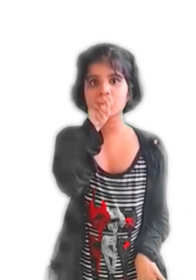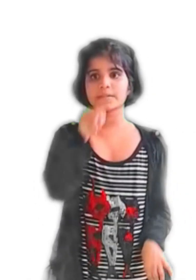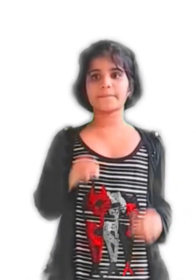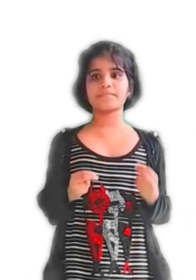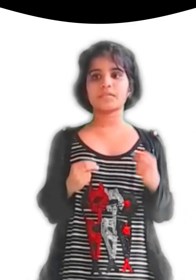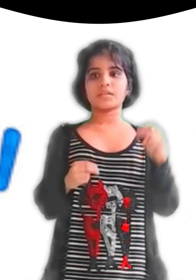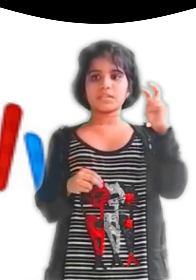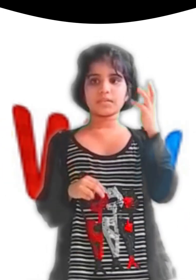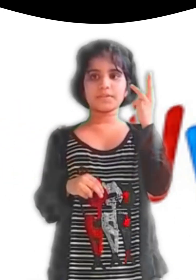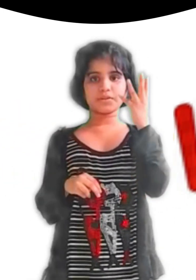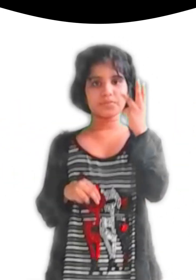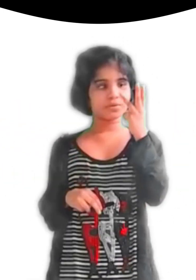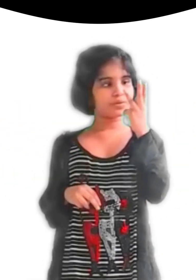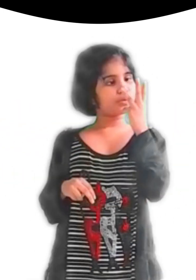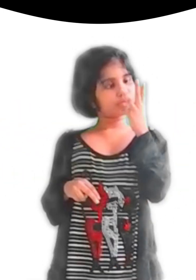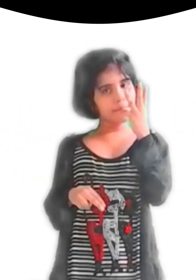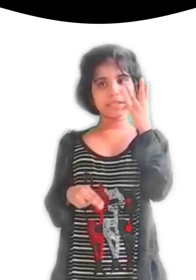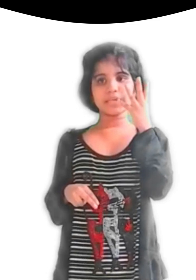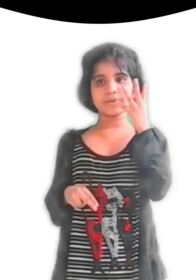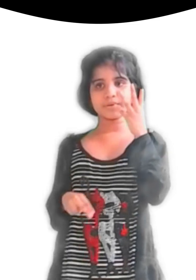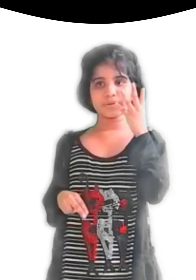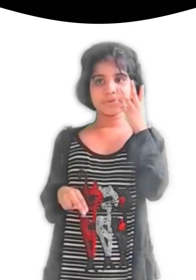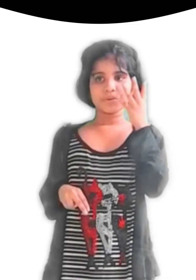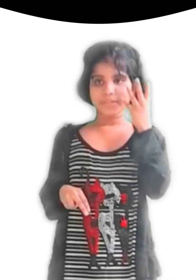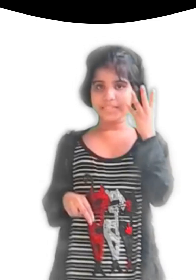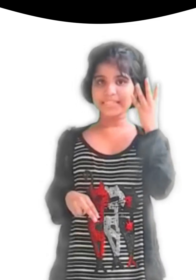viper. W, W,